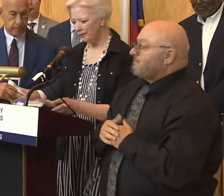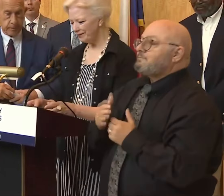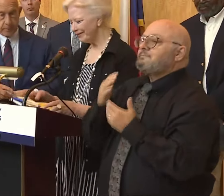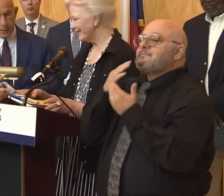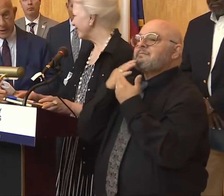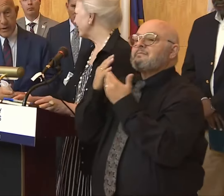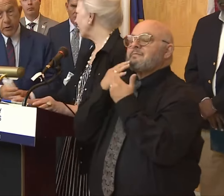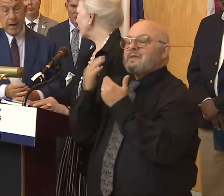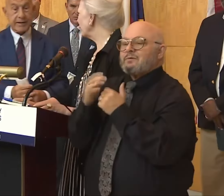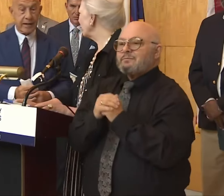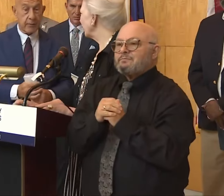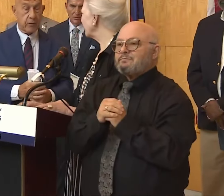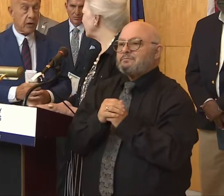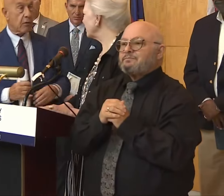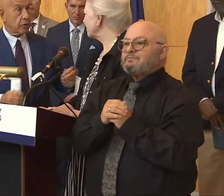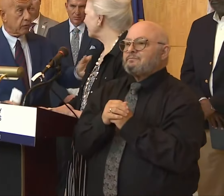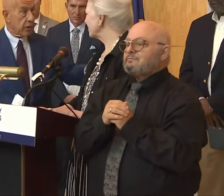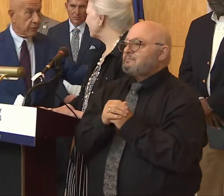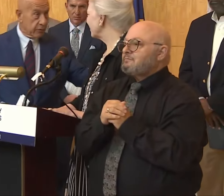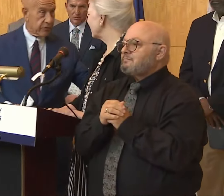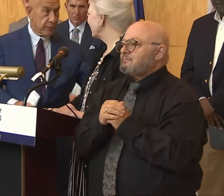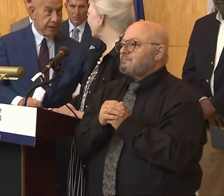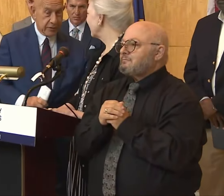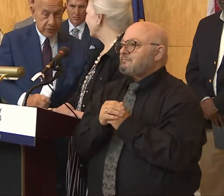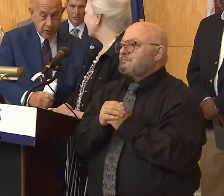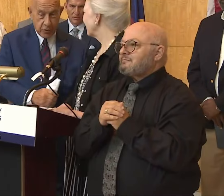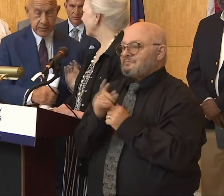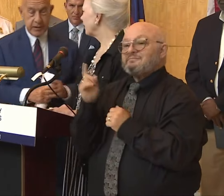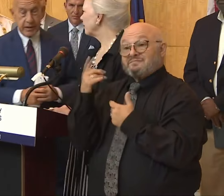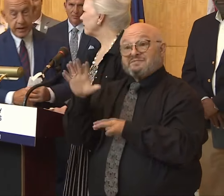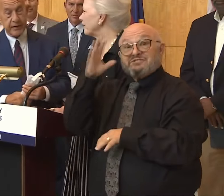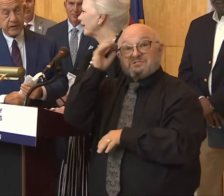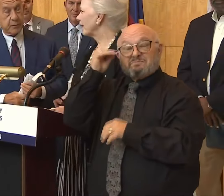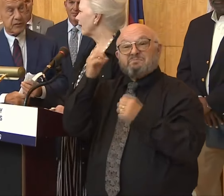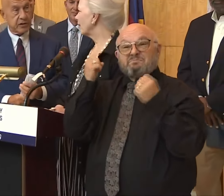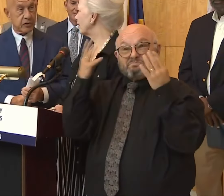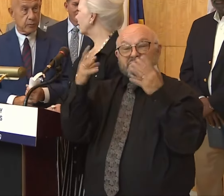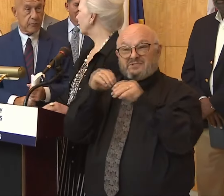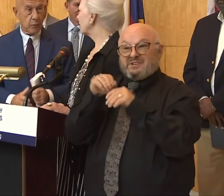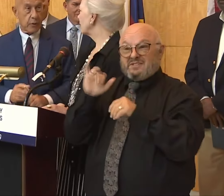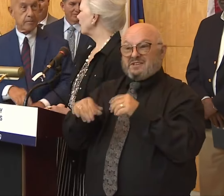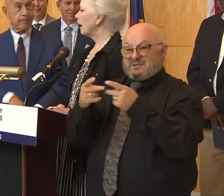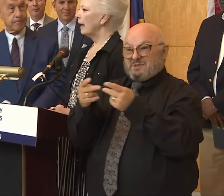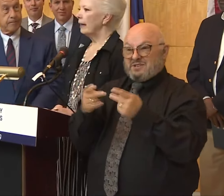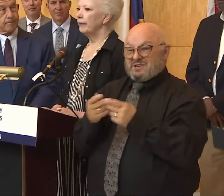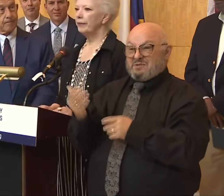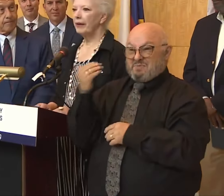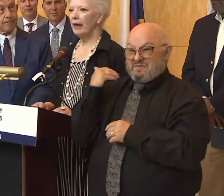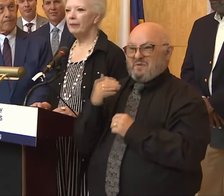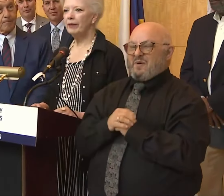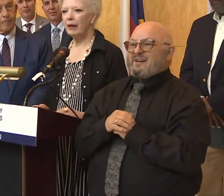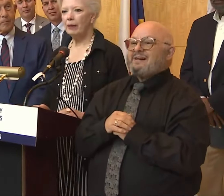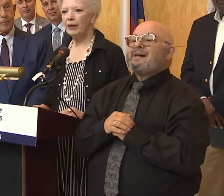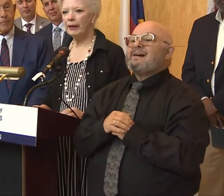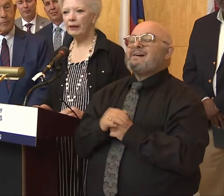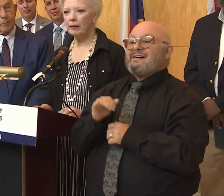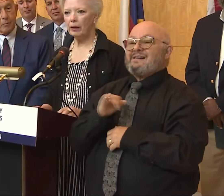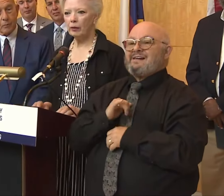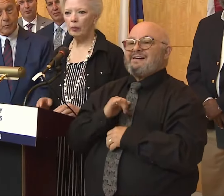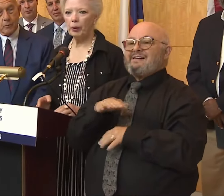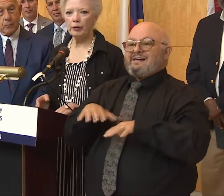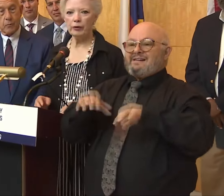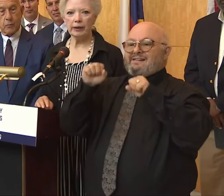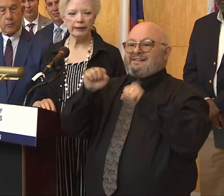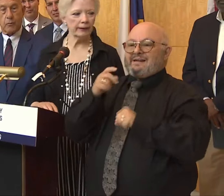Thank you. And you might tell them you've gone through some major storms in this position before. I'm taking